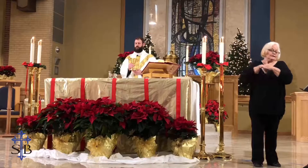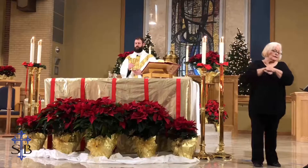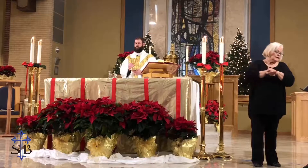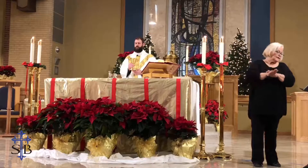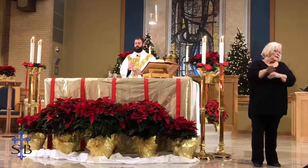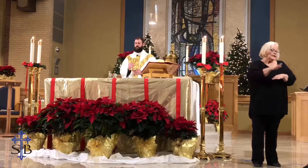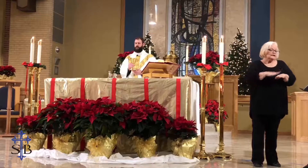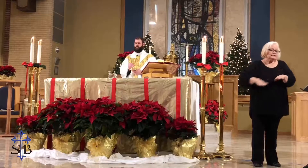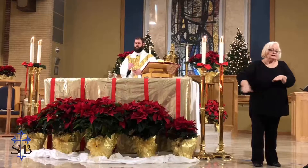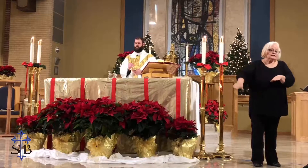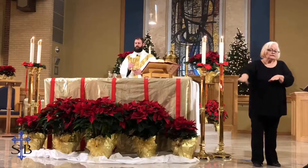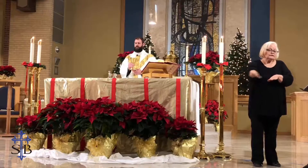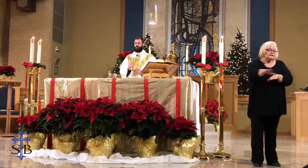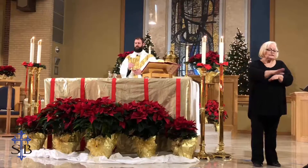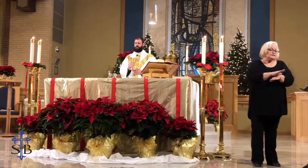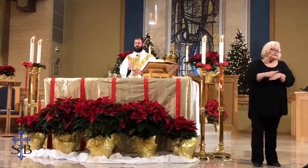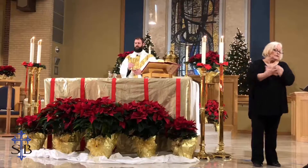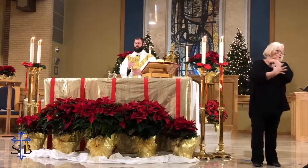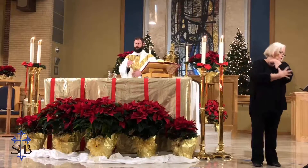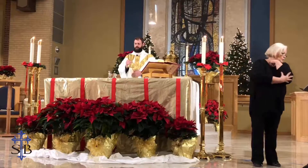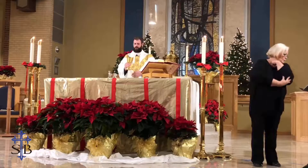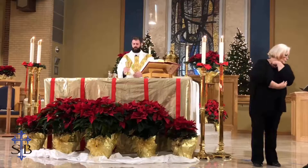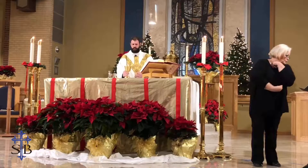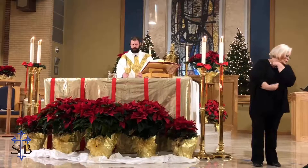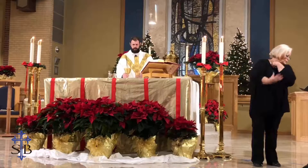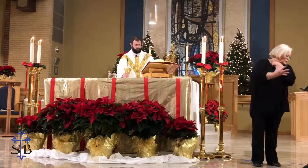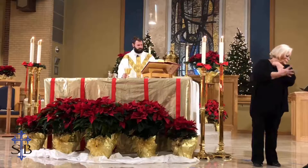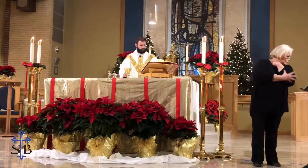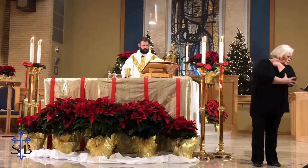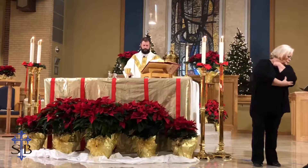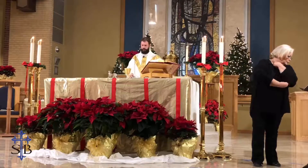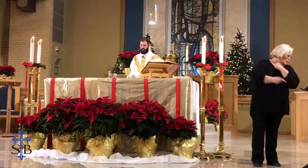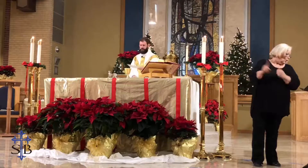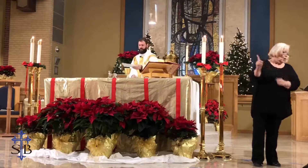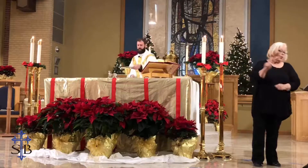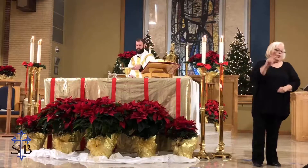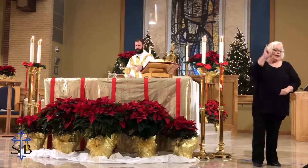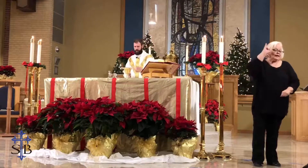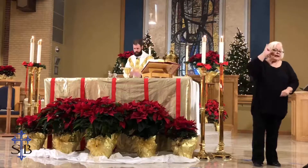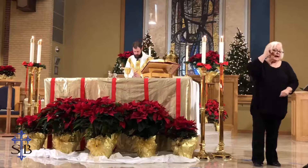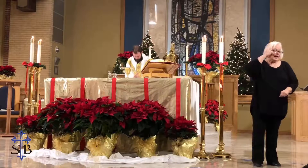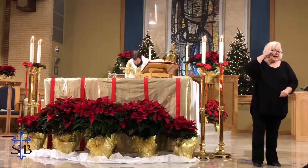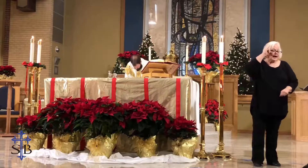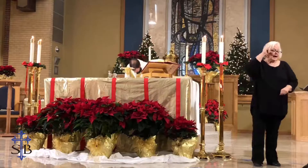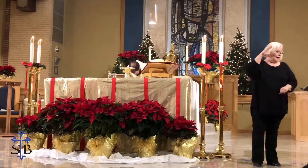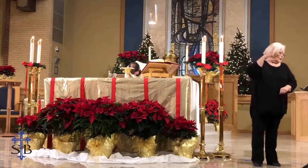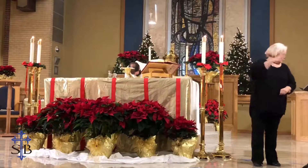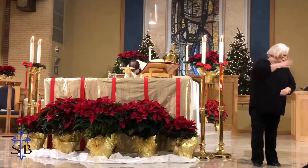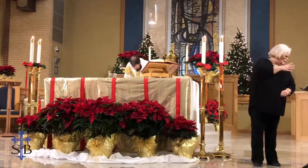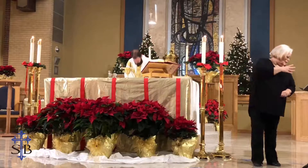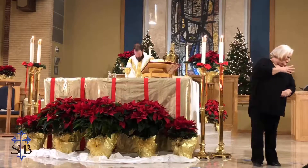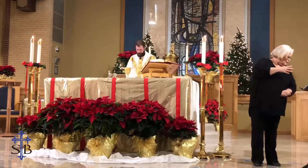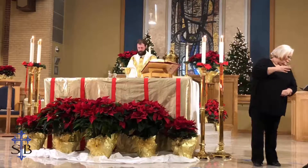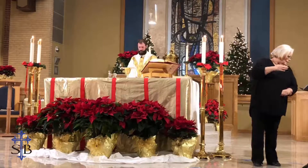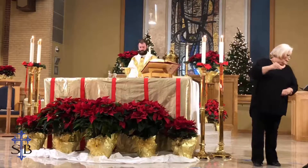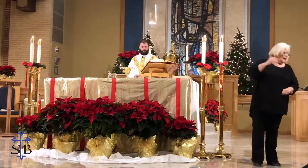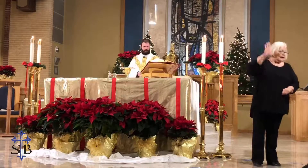such mean estate, where ox and ass are